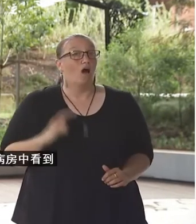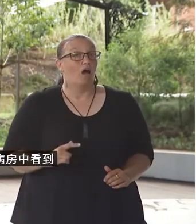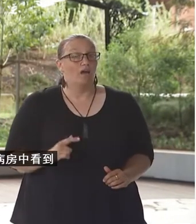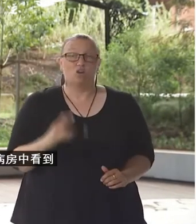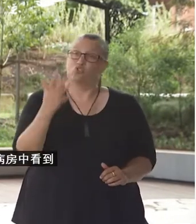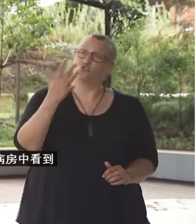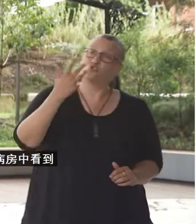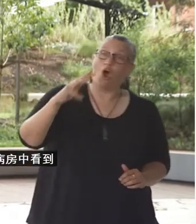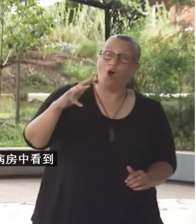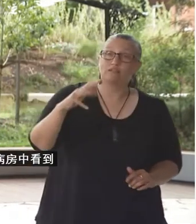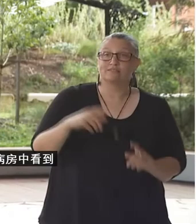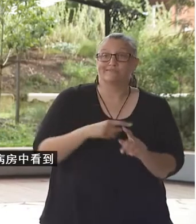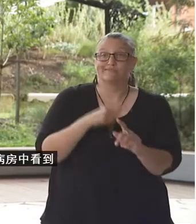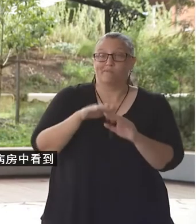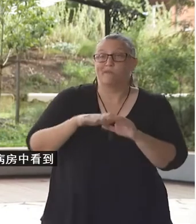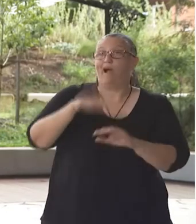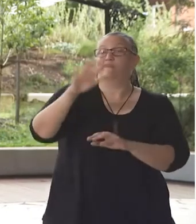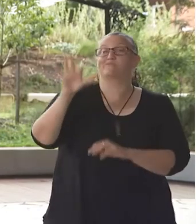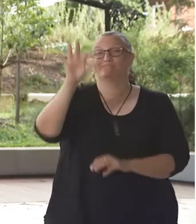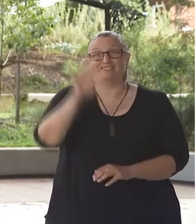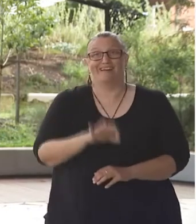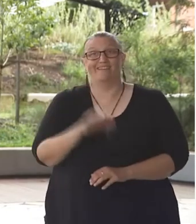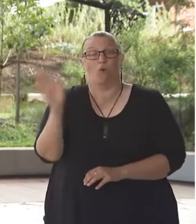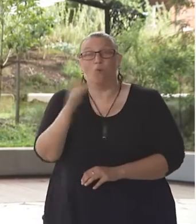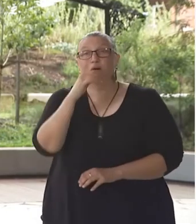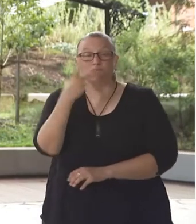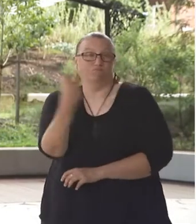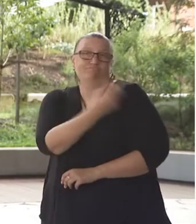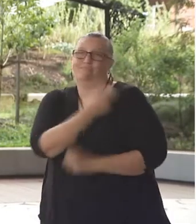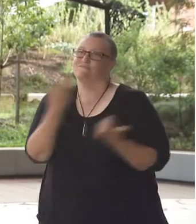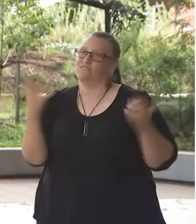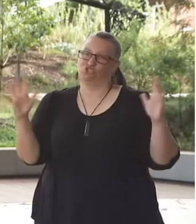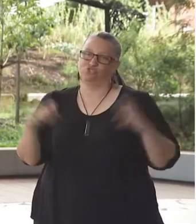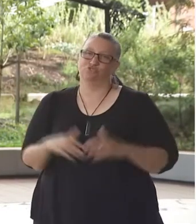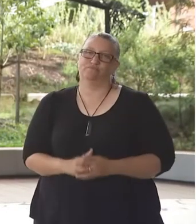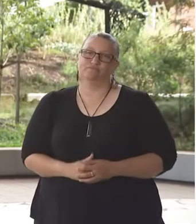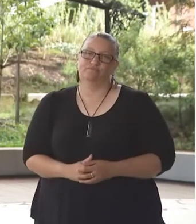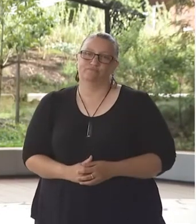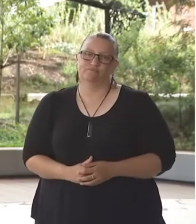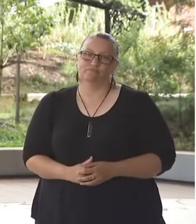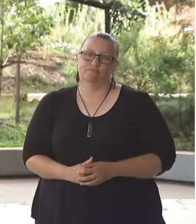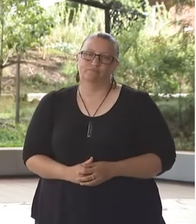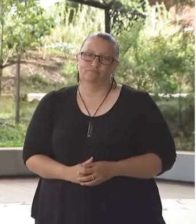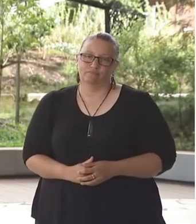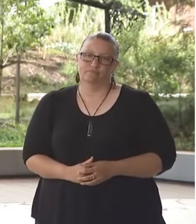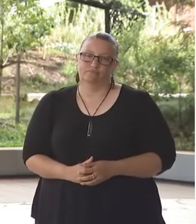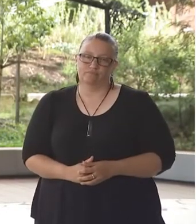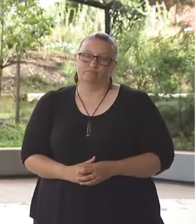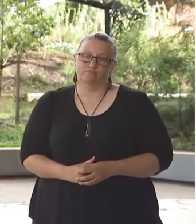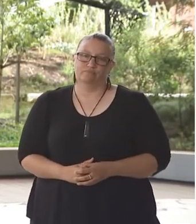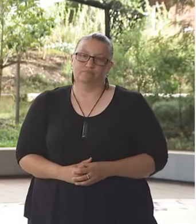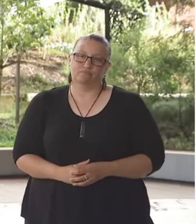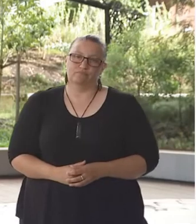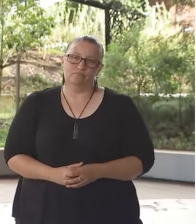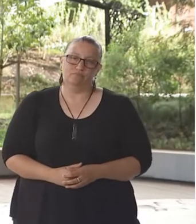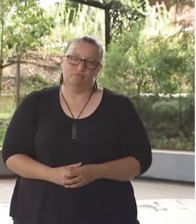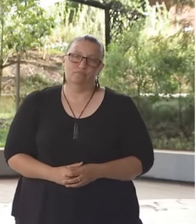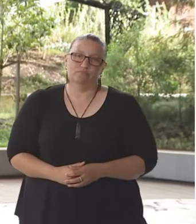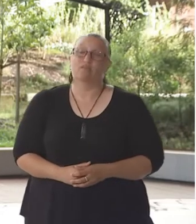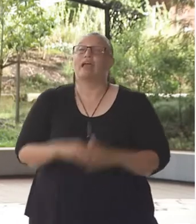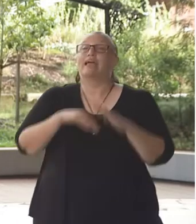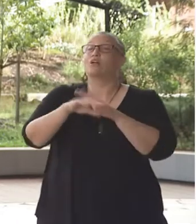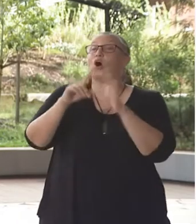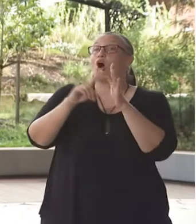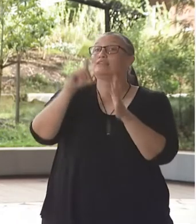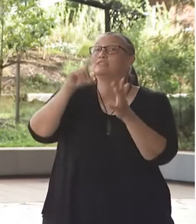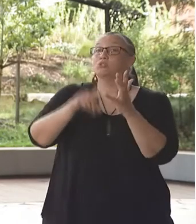hospitals today, in our ICUs, close to 50%, which has always been around that point, around 50% of people who are